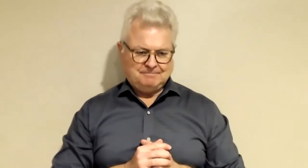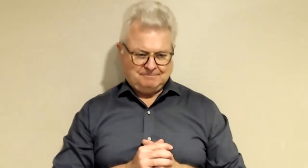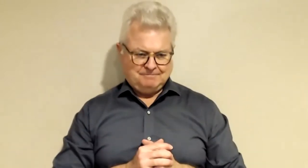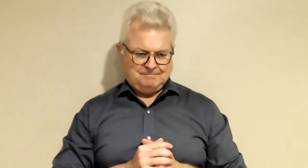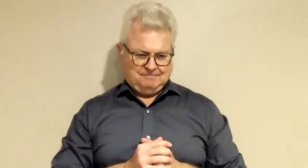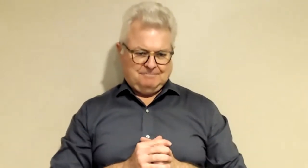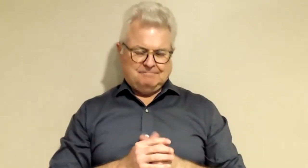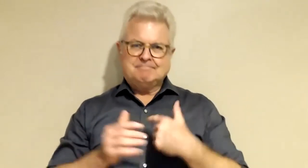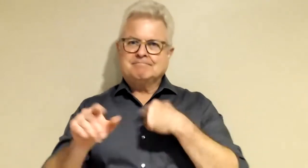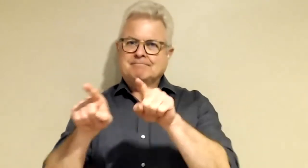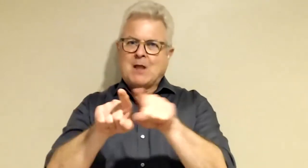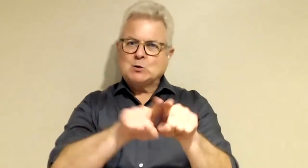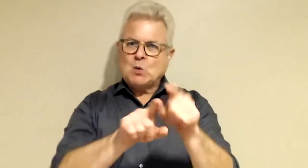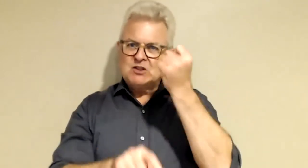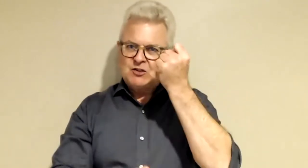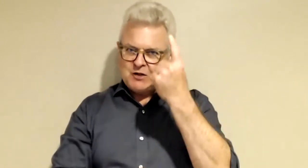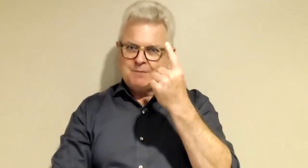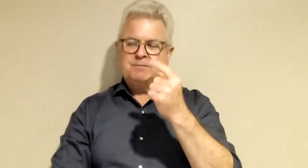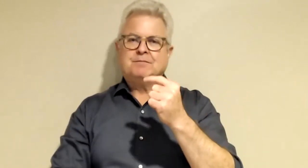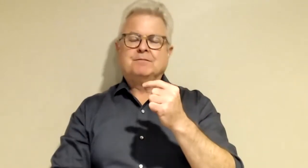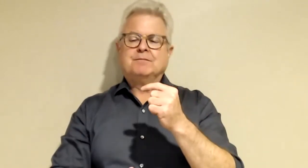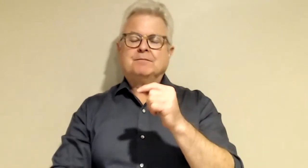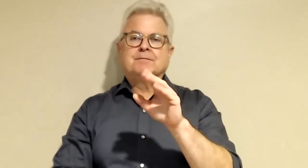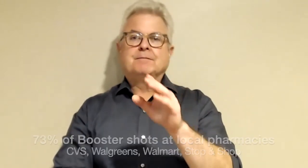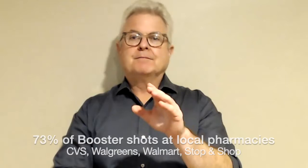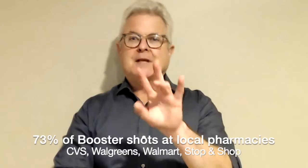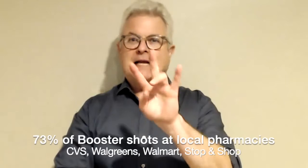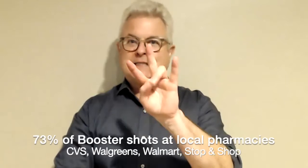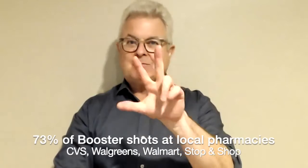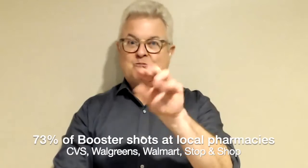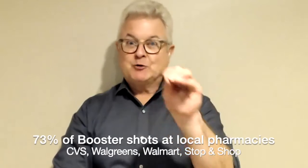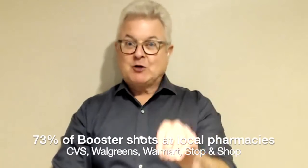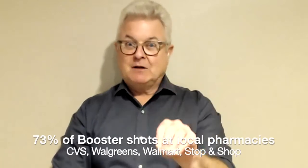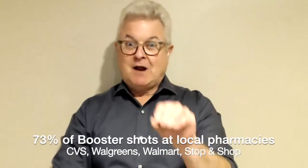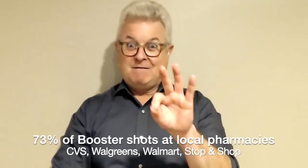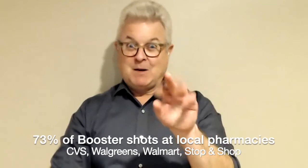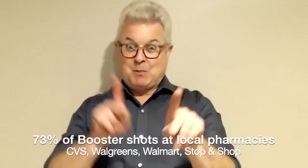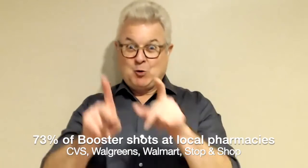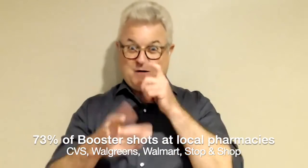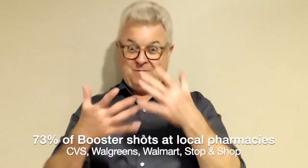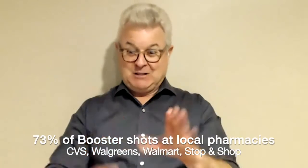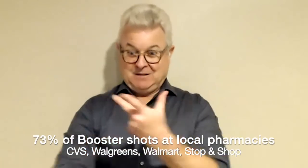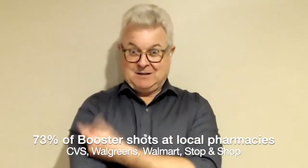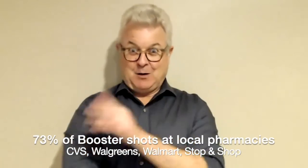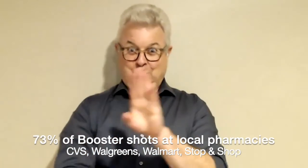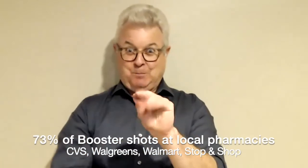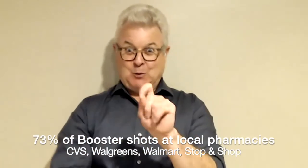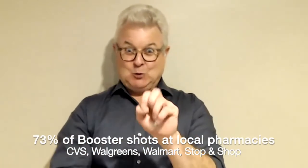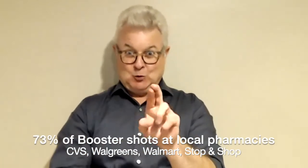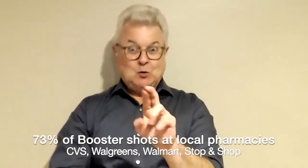continue this trend as we go forward. I also understand that 73% of the people who have already received